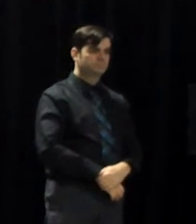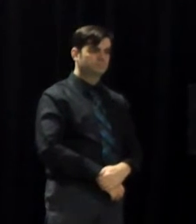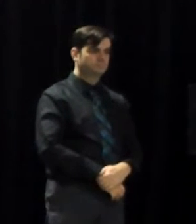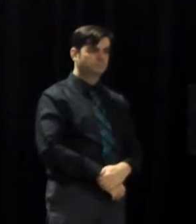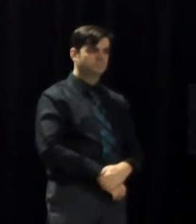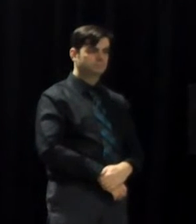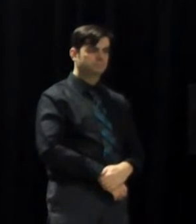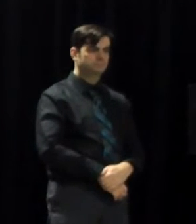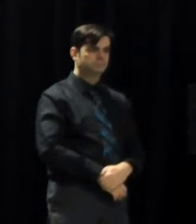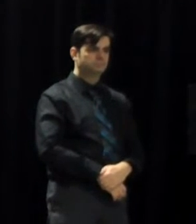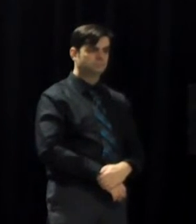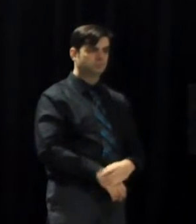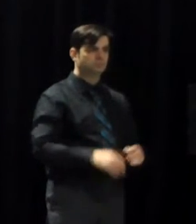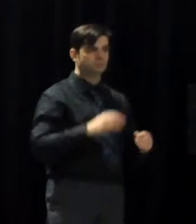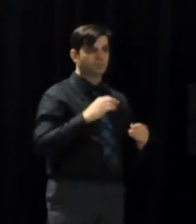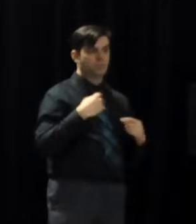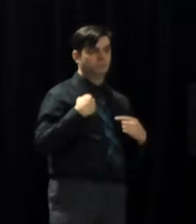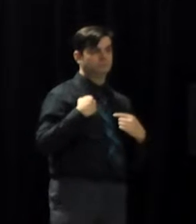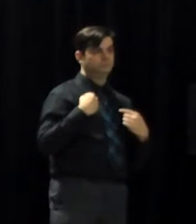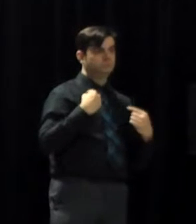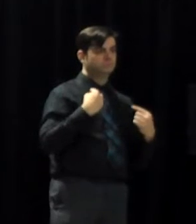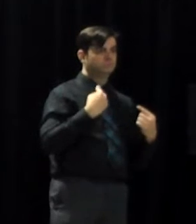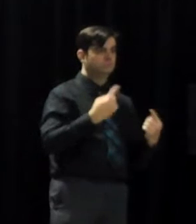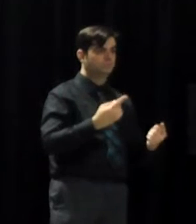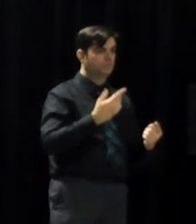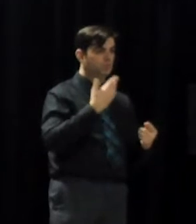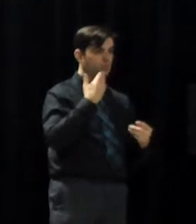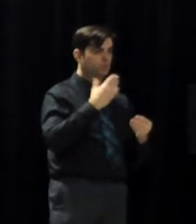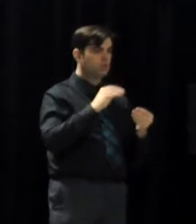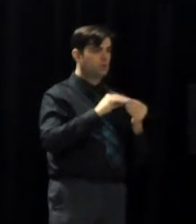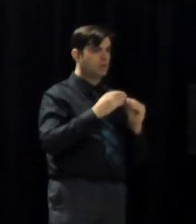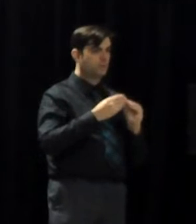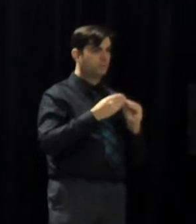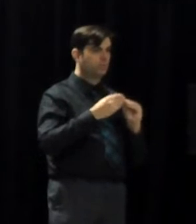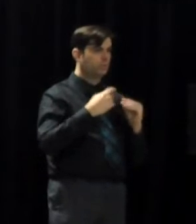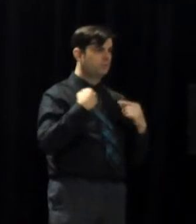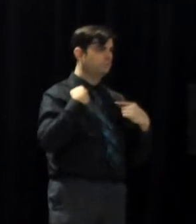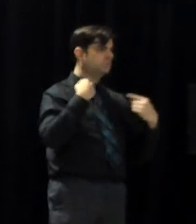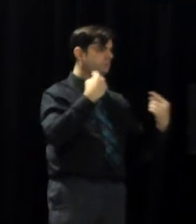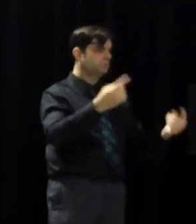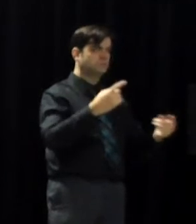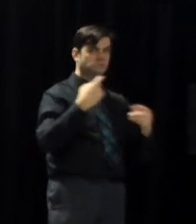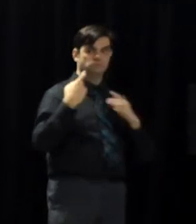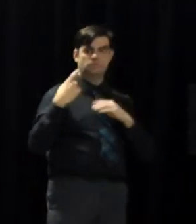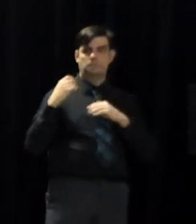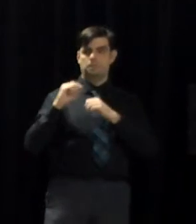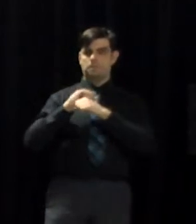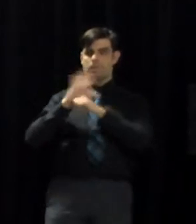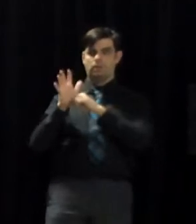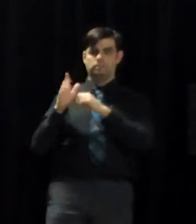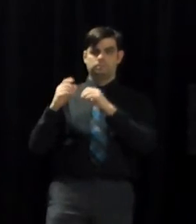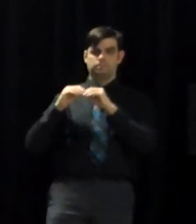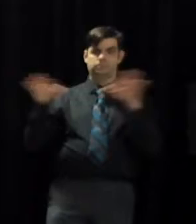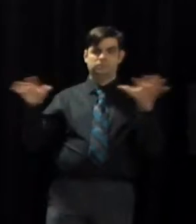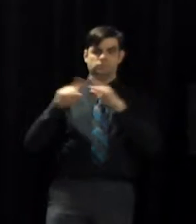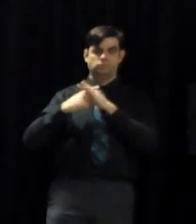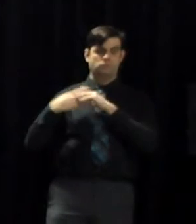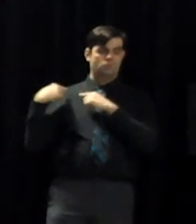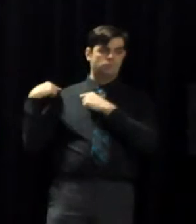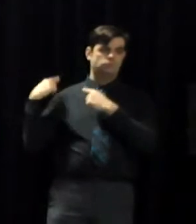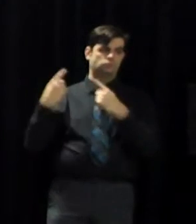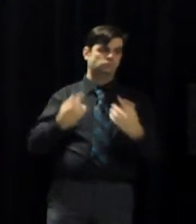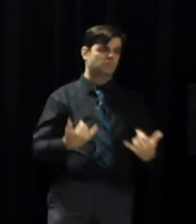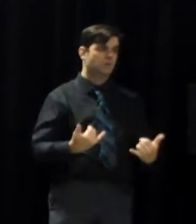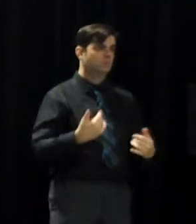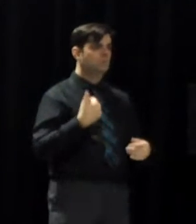just say, okay, with vaccines here, we're not going to distance, we're not going to modify our social behavior, we're not going to do